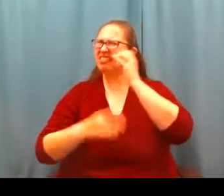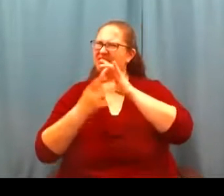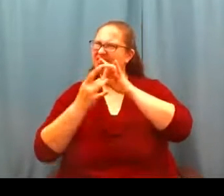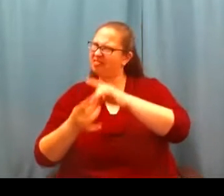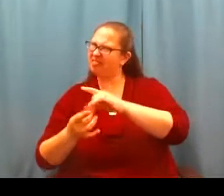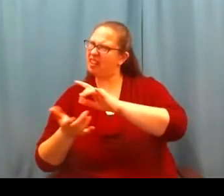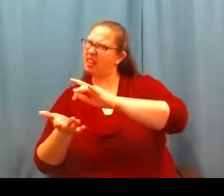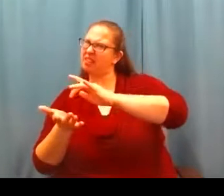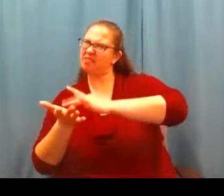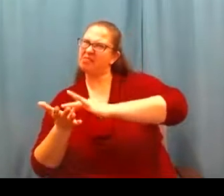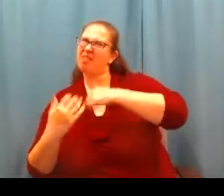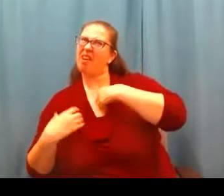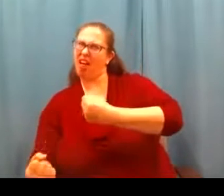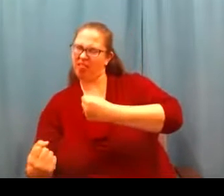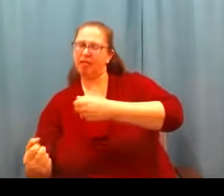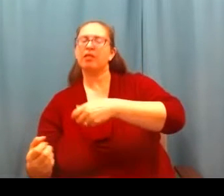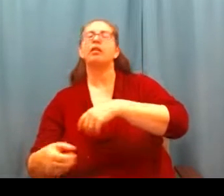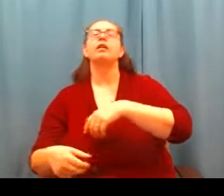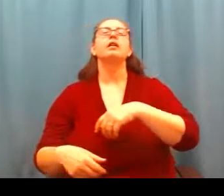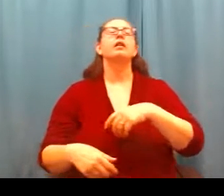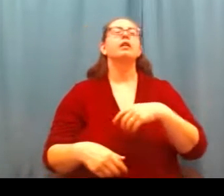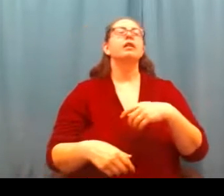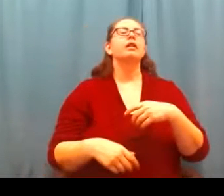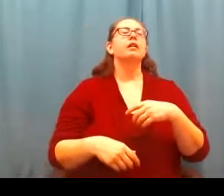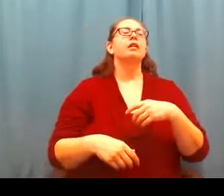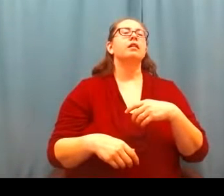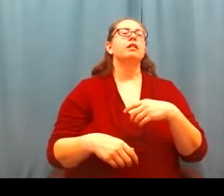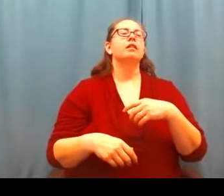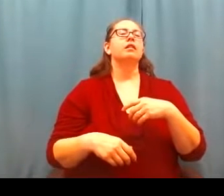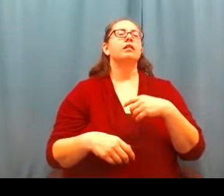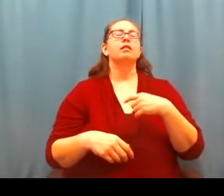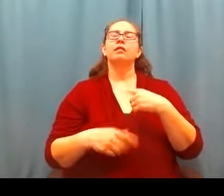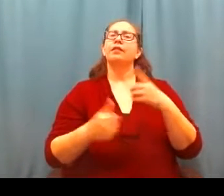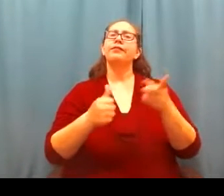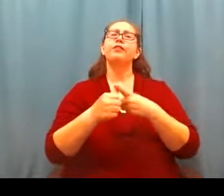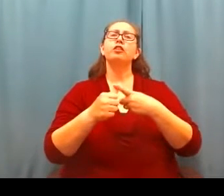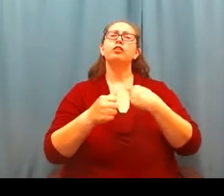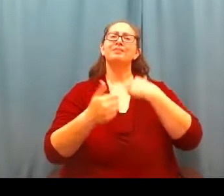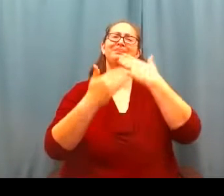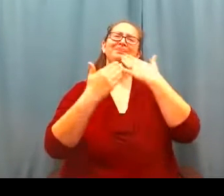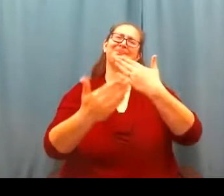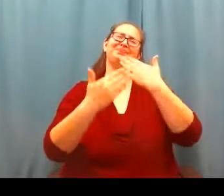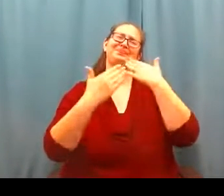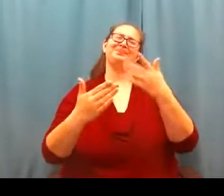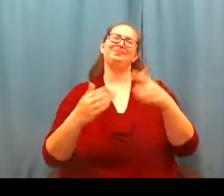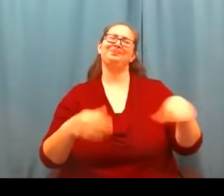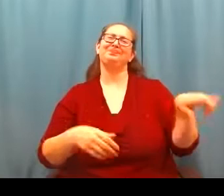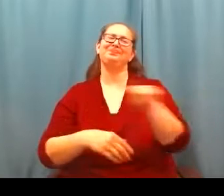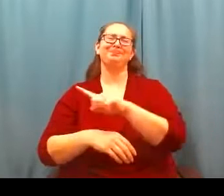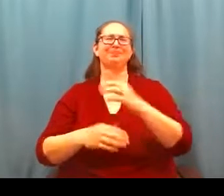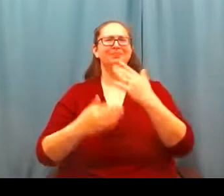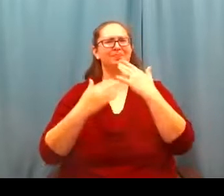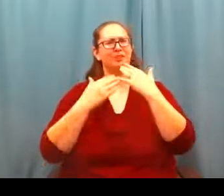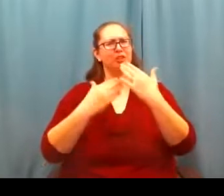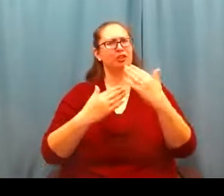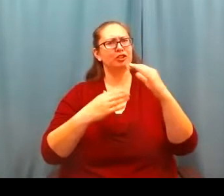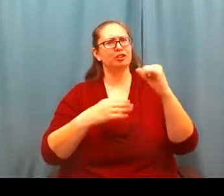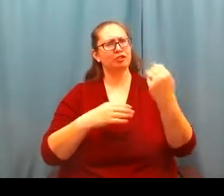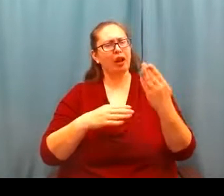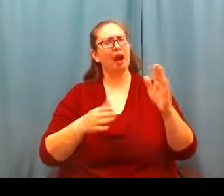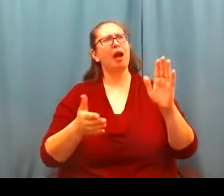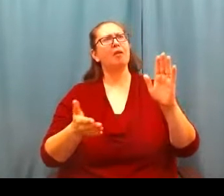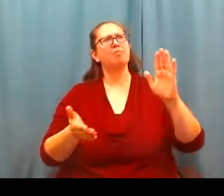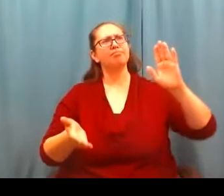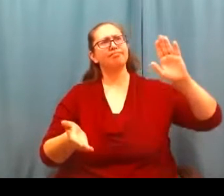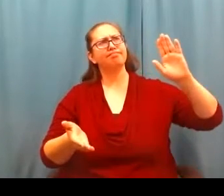I'll just begin by saying that thanking everybody for the job that you've done in tamping